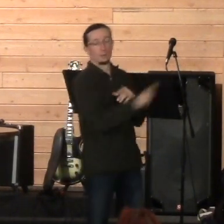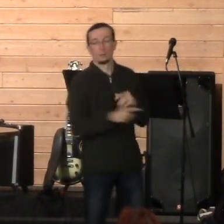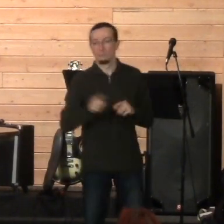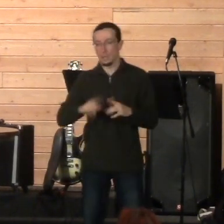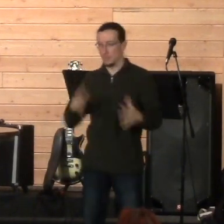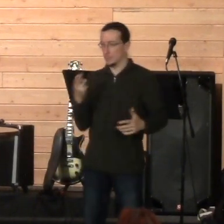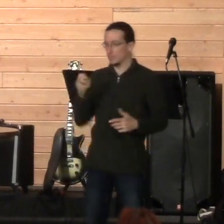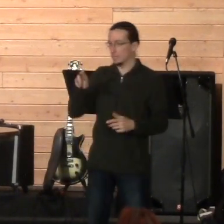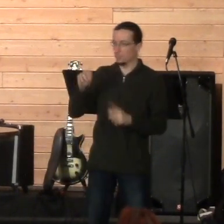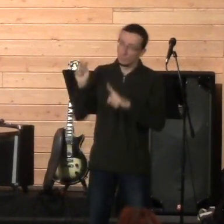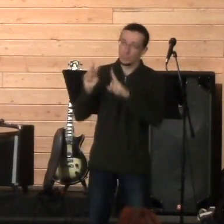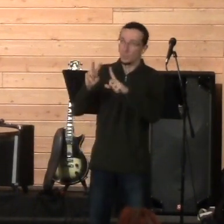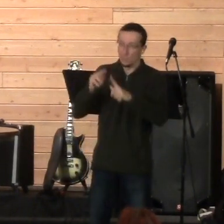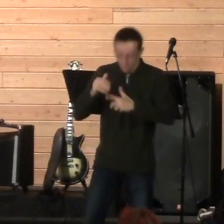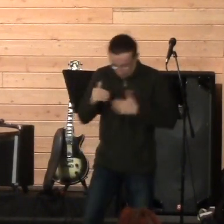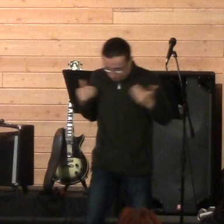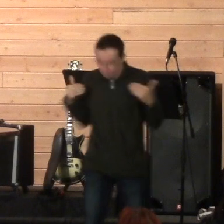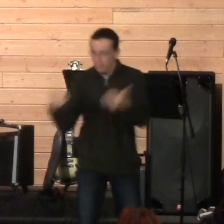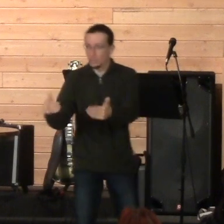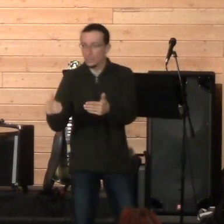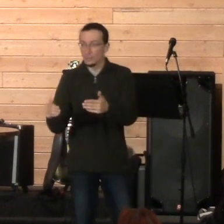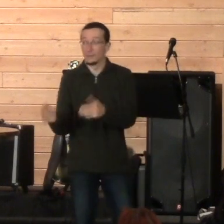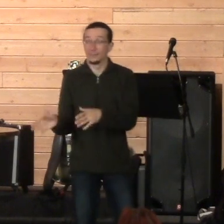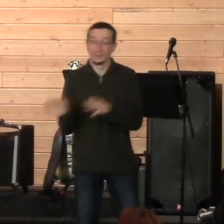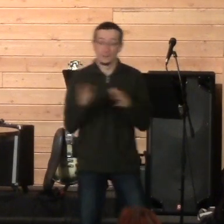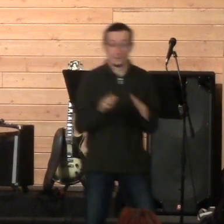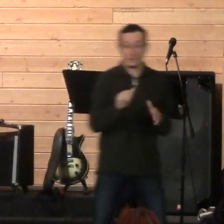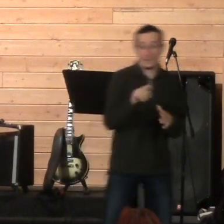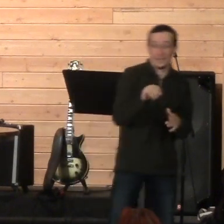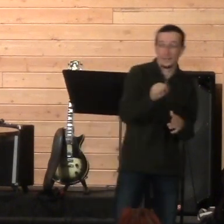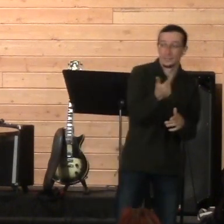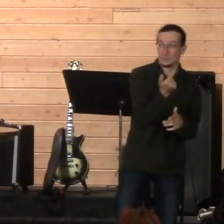21. I am excited to speak about this.